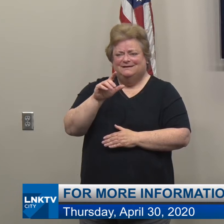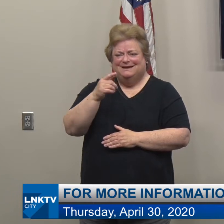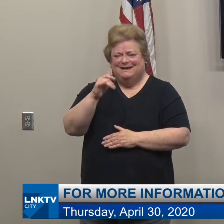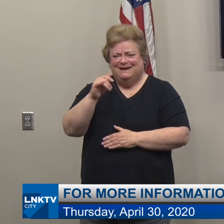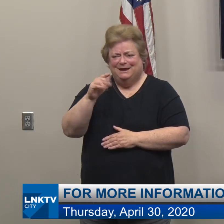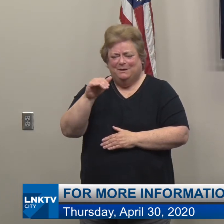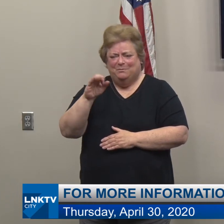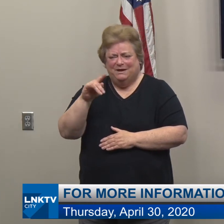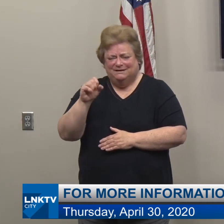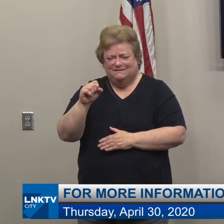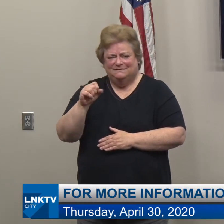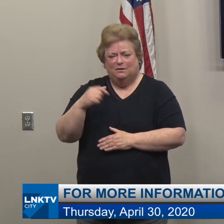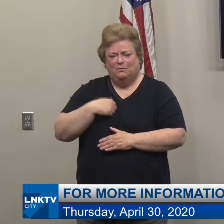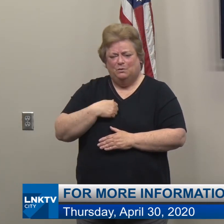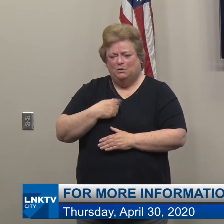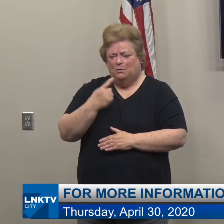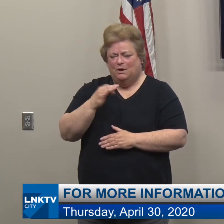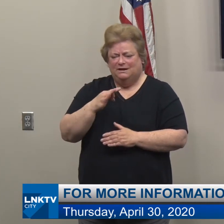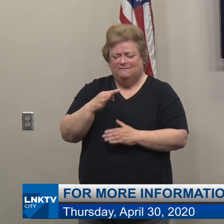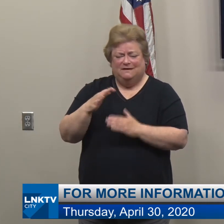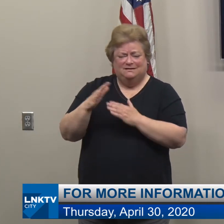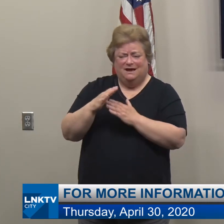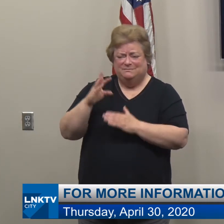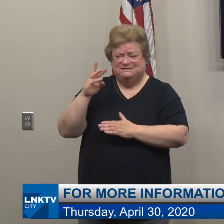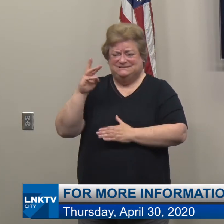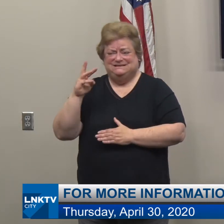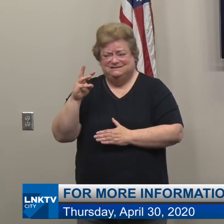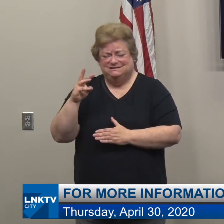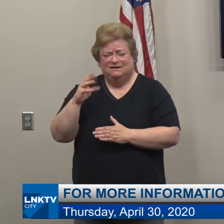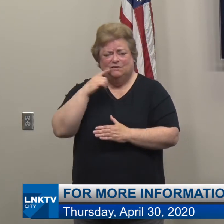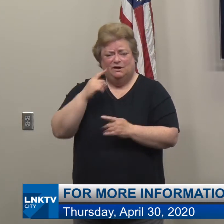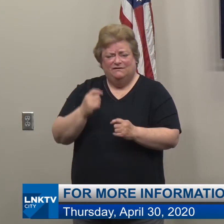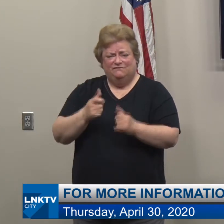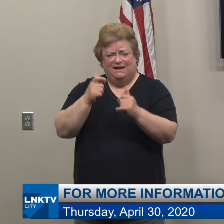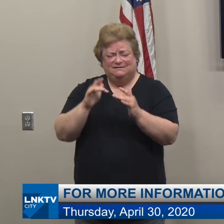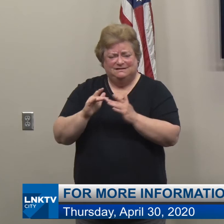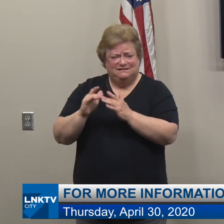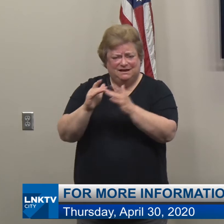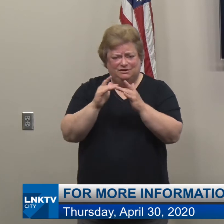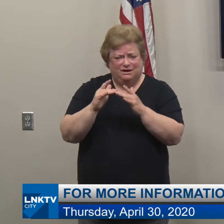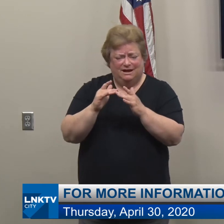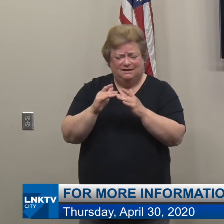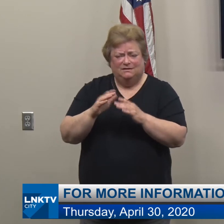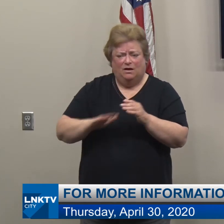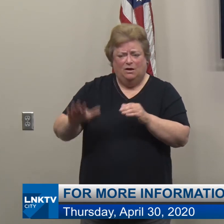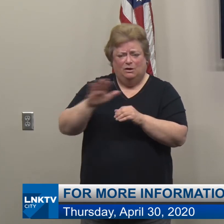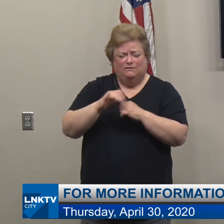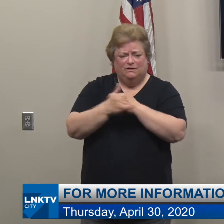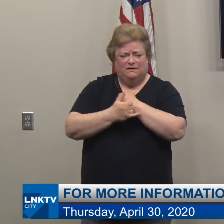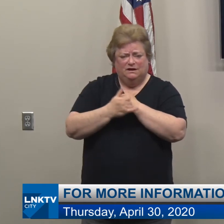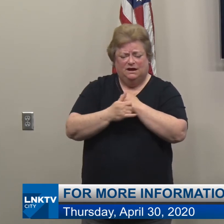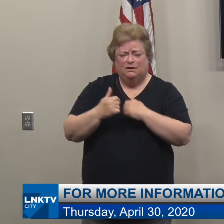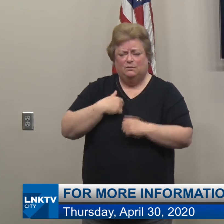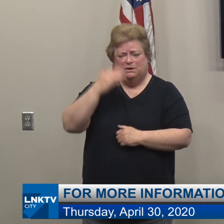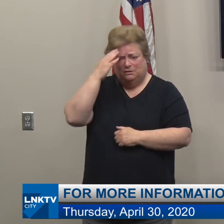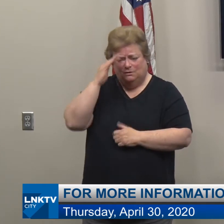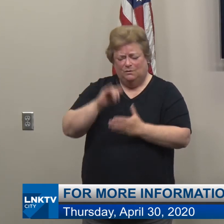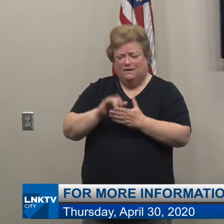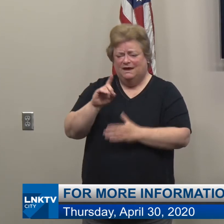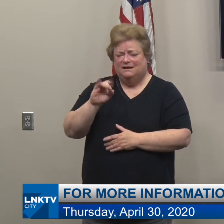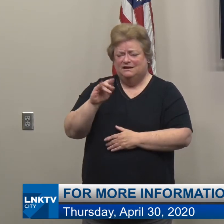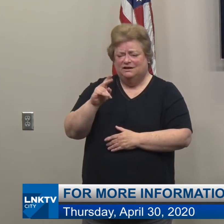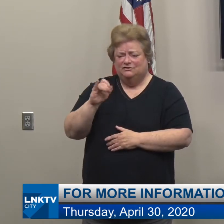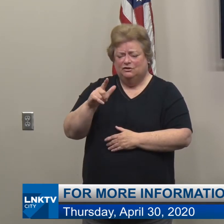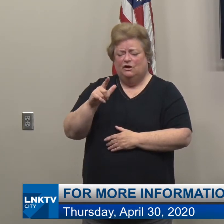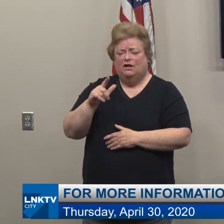6th fastest internet city among top U.S. cities. Before COVID-19, we knew that digital inclusion was critical